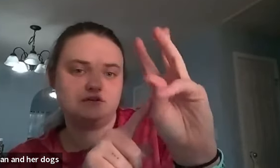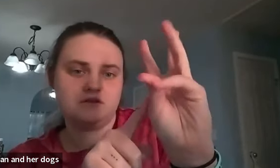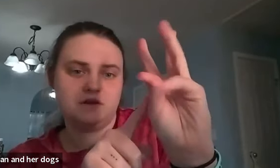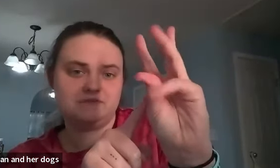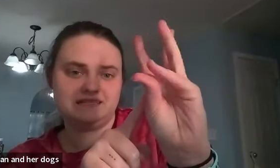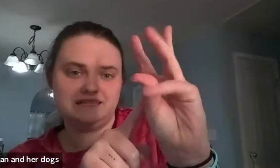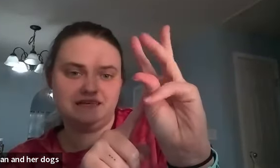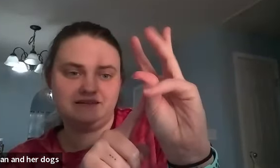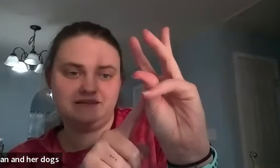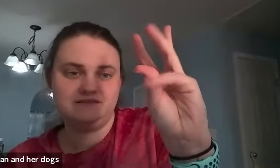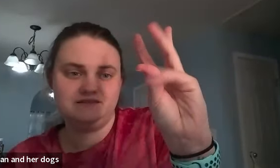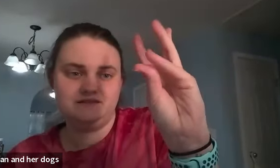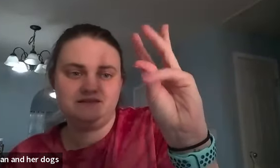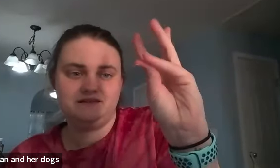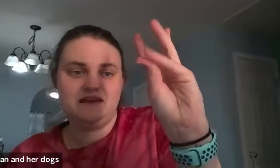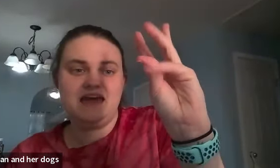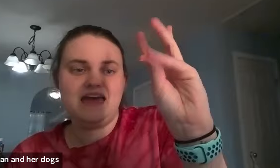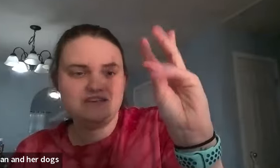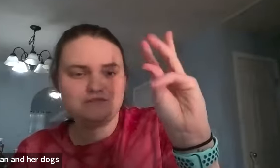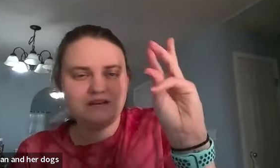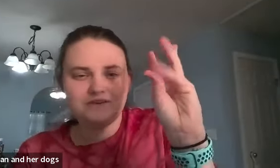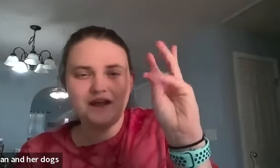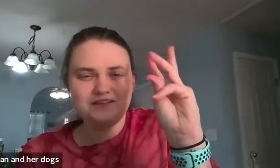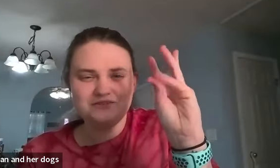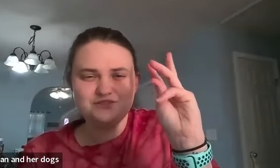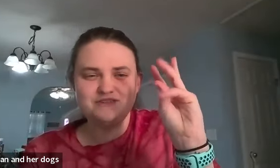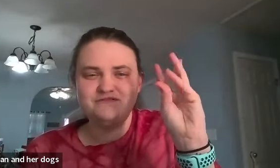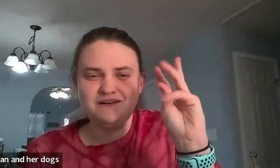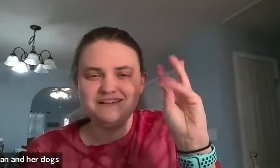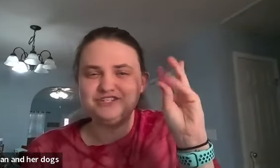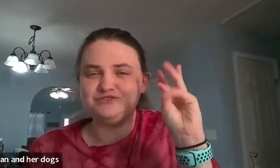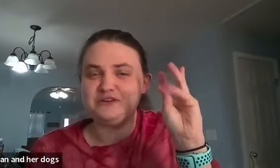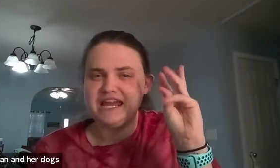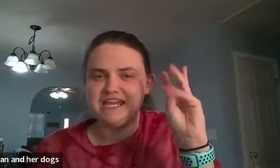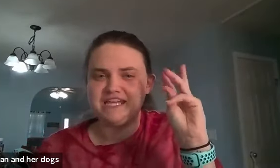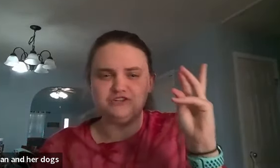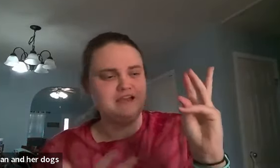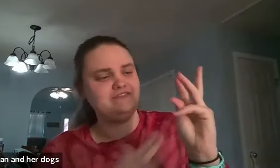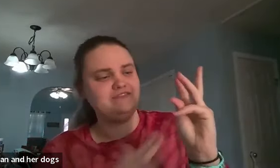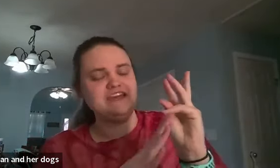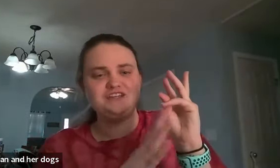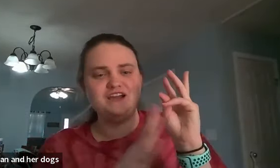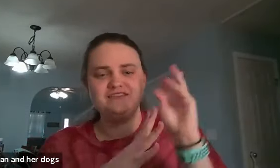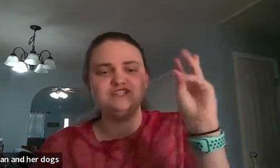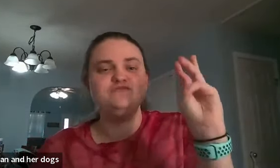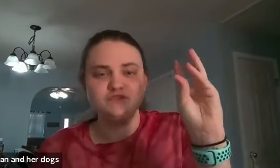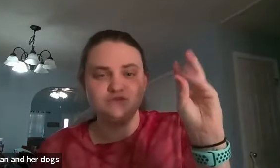thumb, 16. And this one, if you're not used to it, it's a very strange. You're like, that just feels